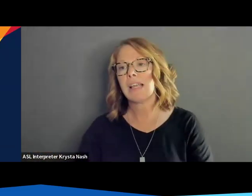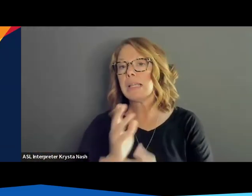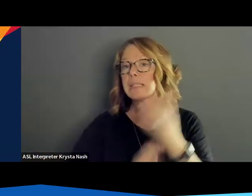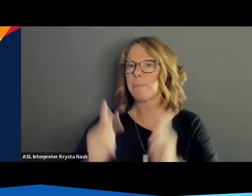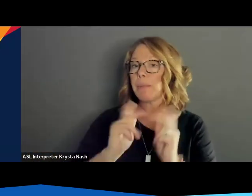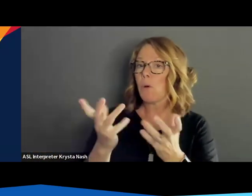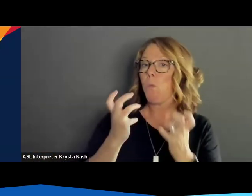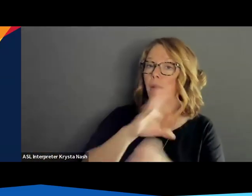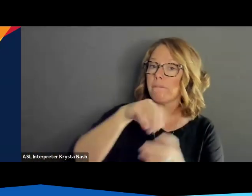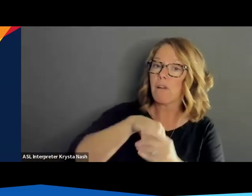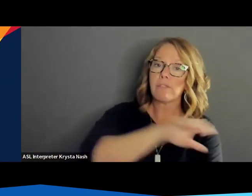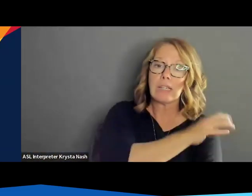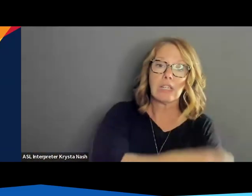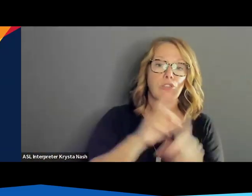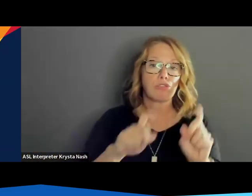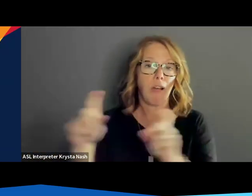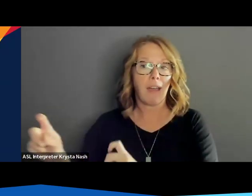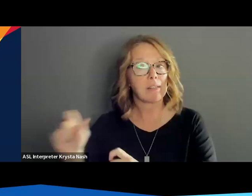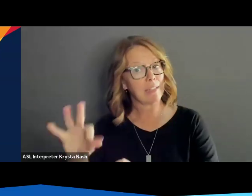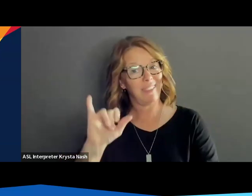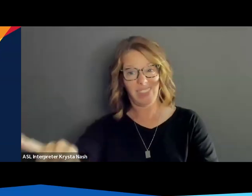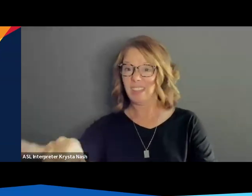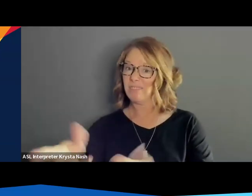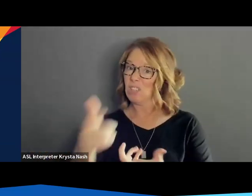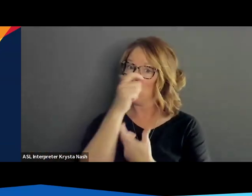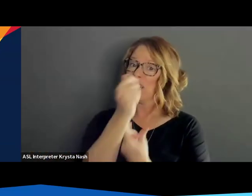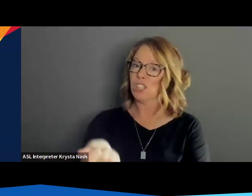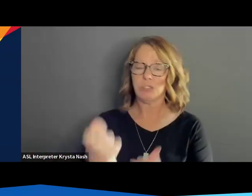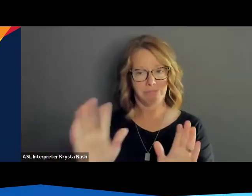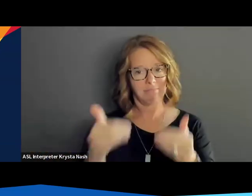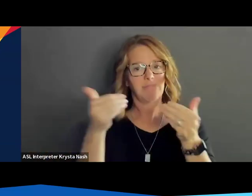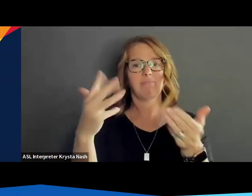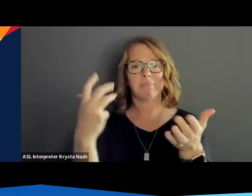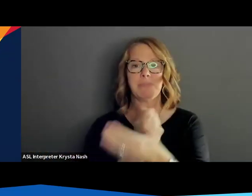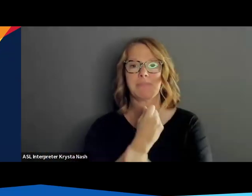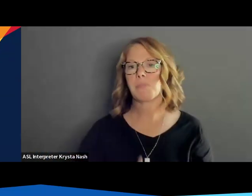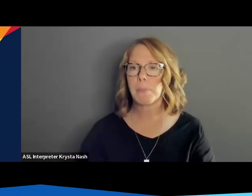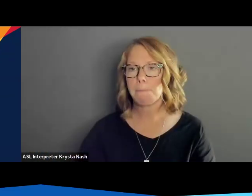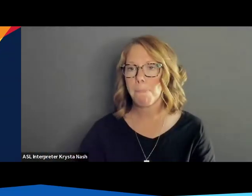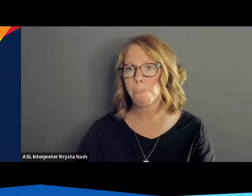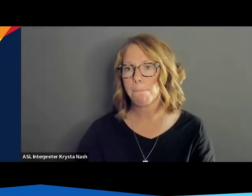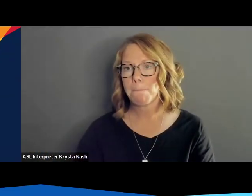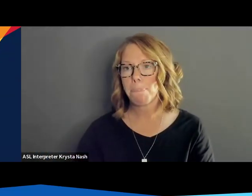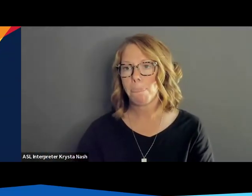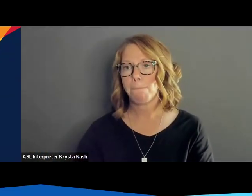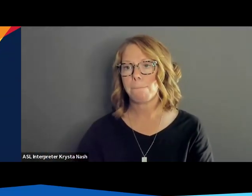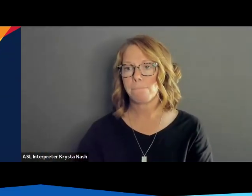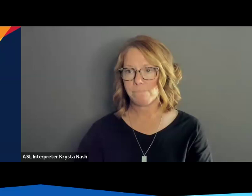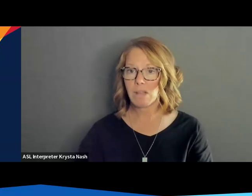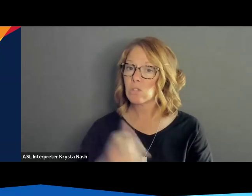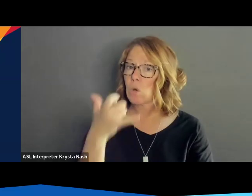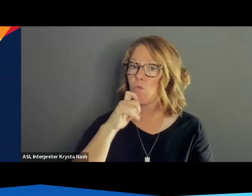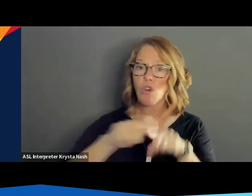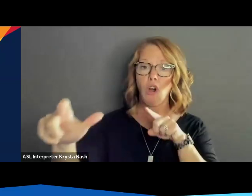participate in clinical trials, and if you're of that mindset, this might be an opportunity for you. So, I urge you to please call and find